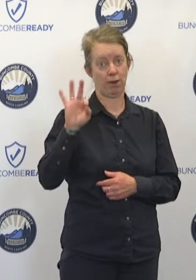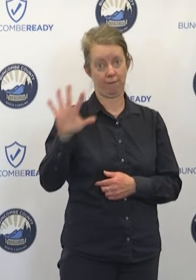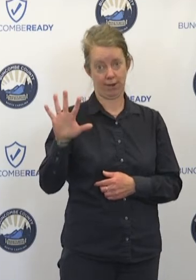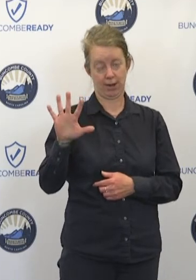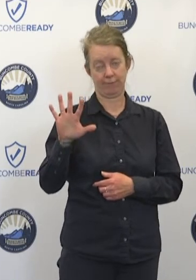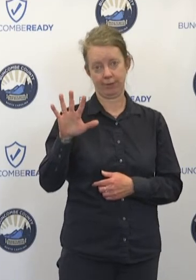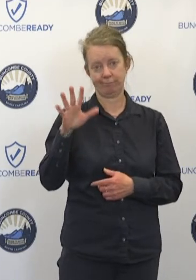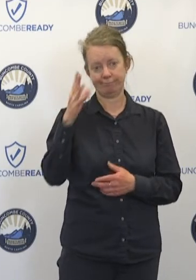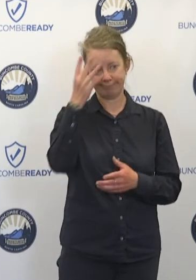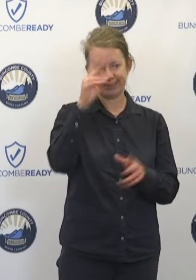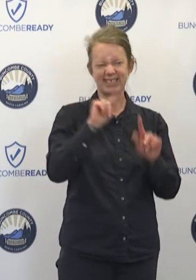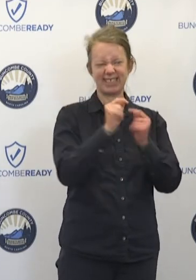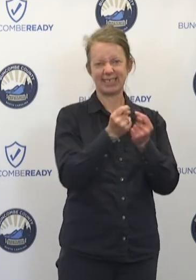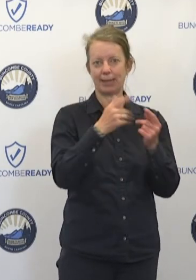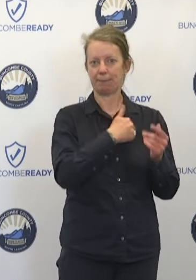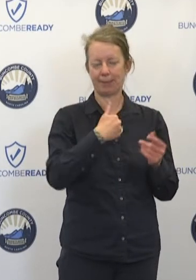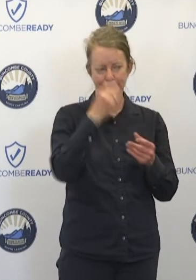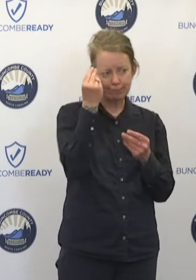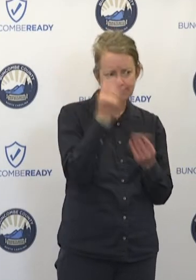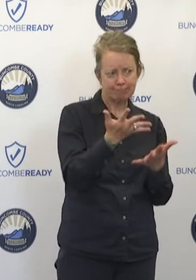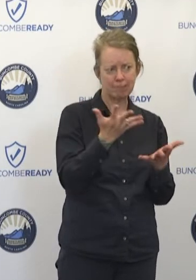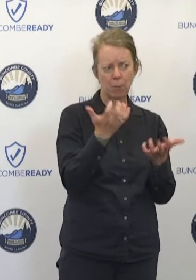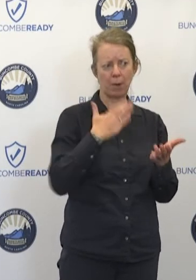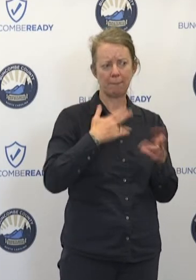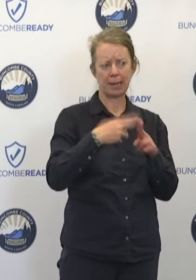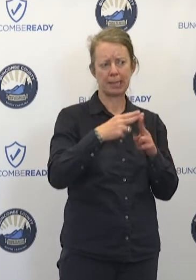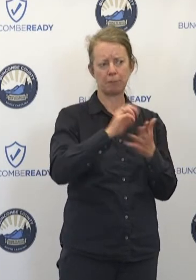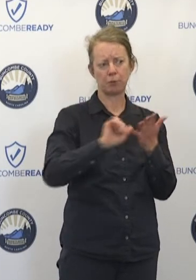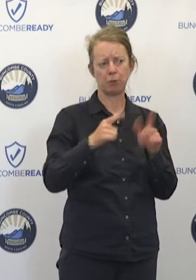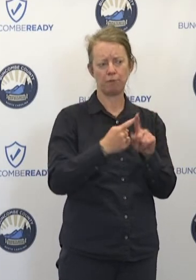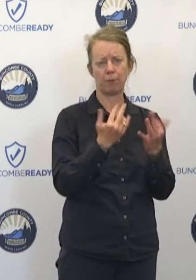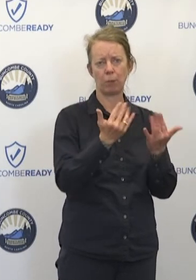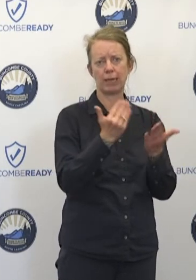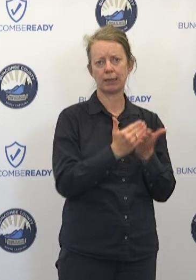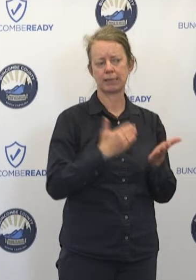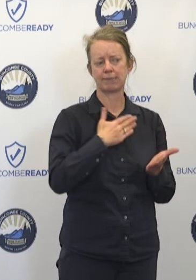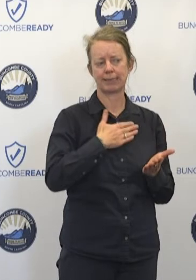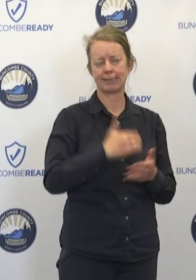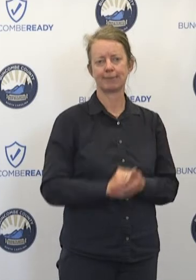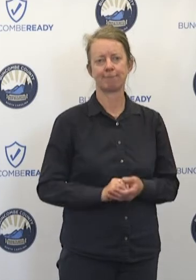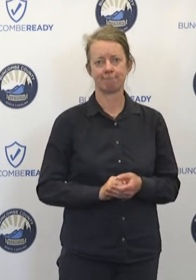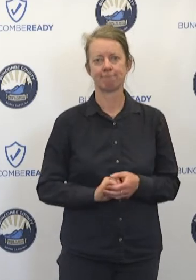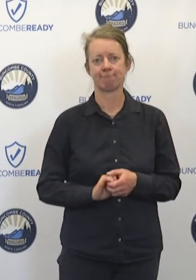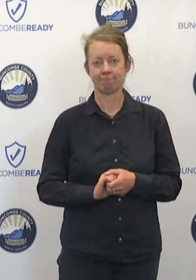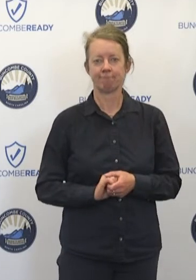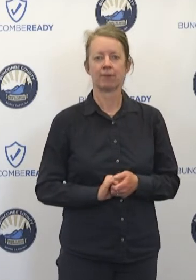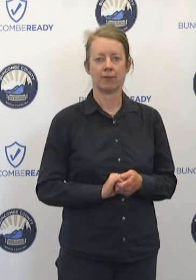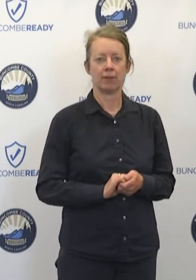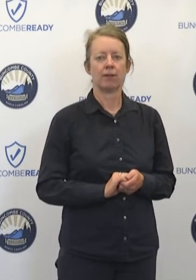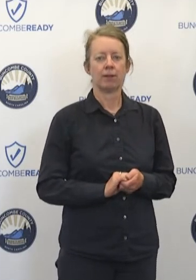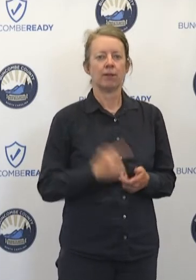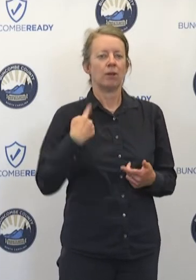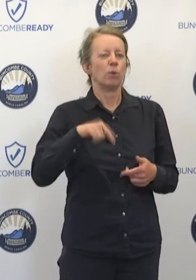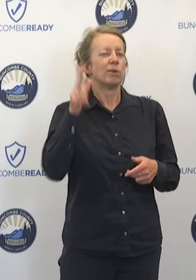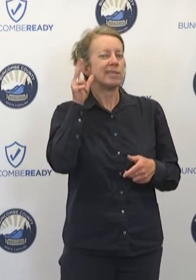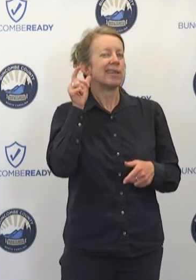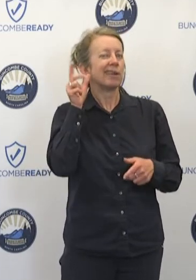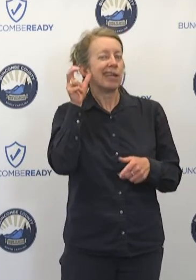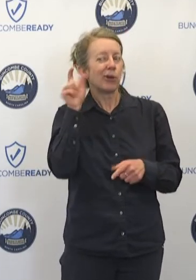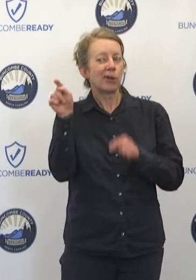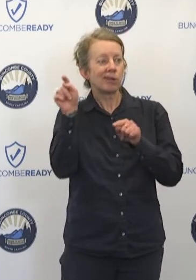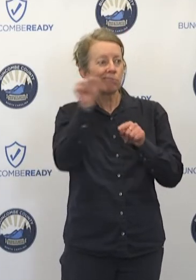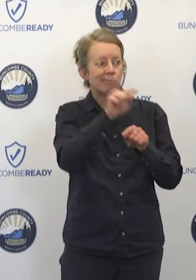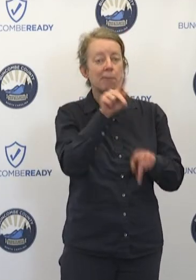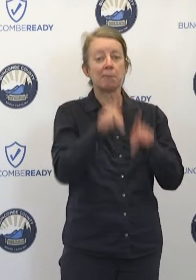828-419-0095 to inform a team member that you would like to be removed from the wait list. We continue to hear from some folks that they are able